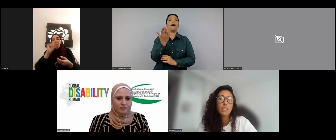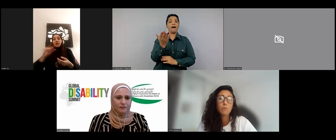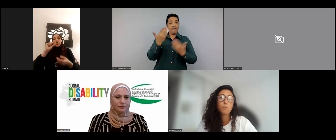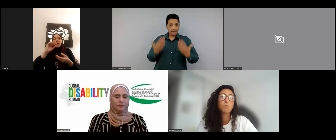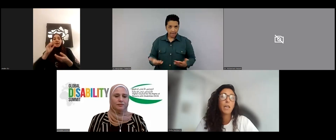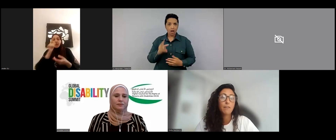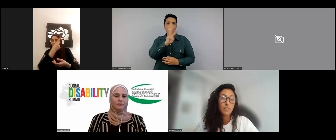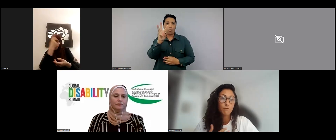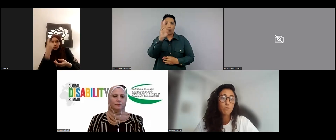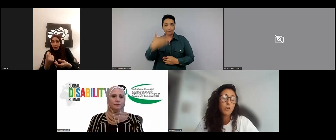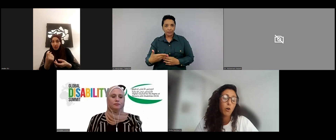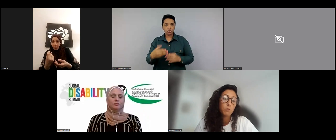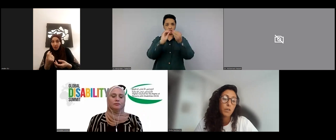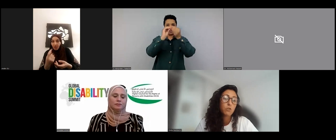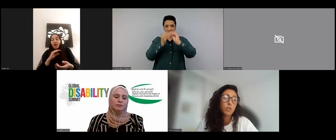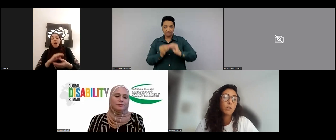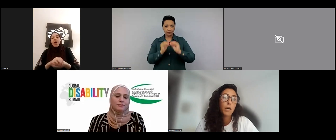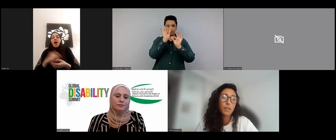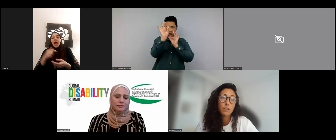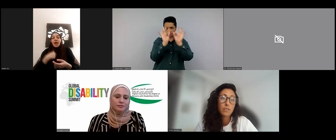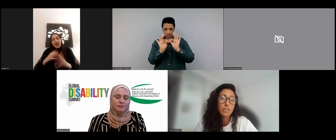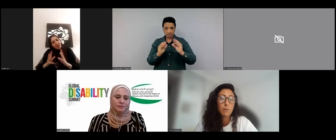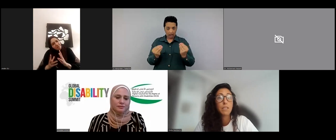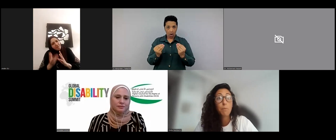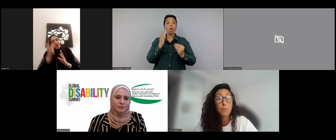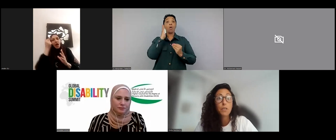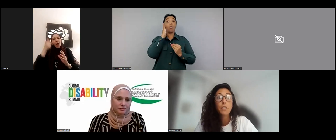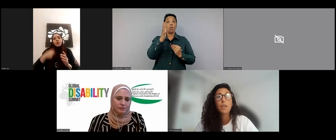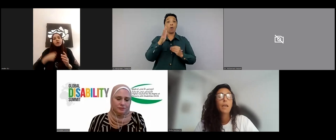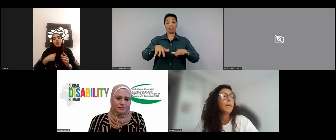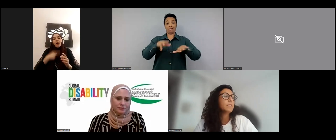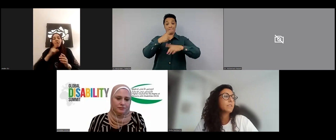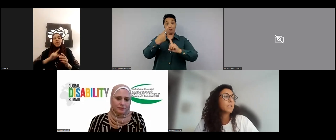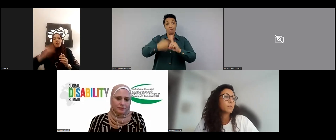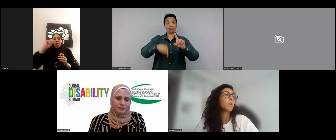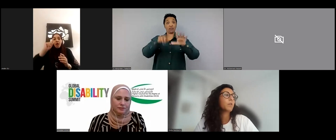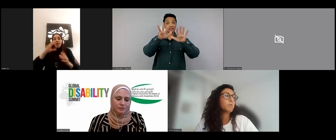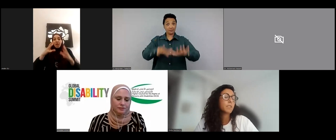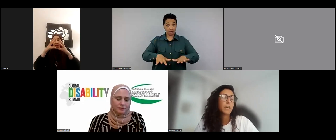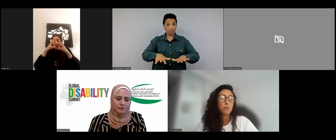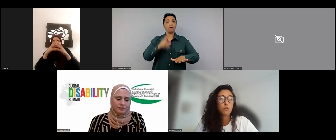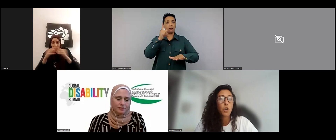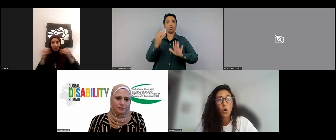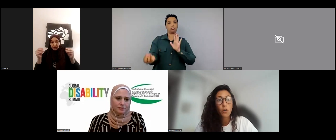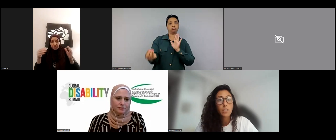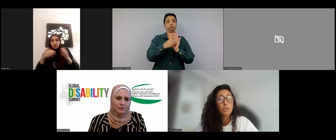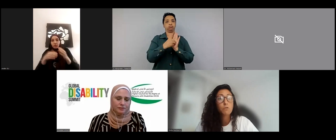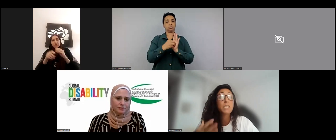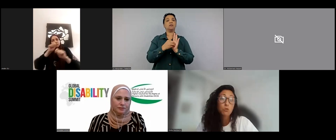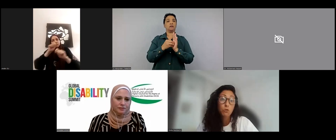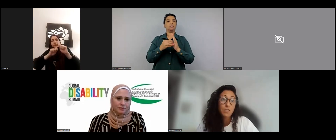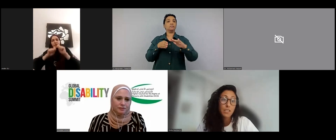website. We will have it fully operational by early September, and it will include a section